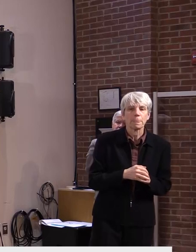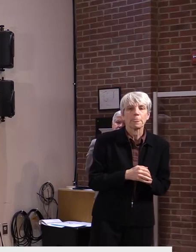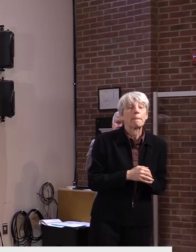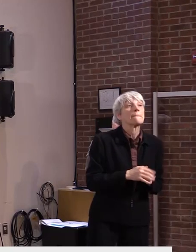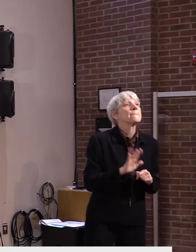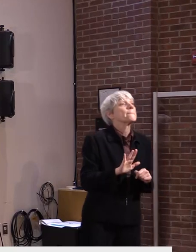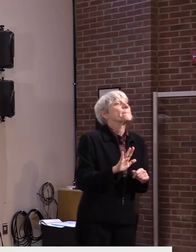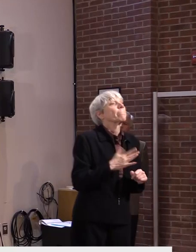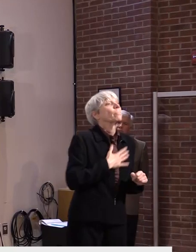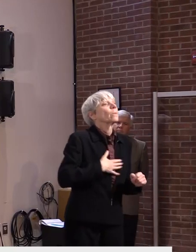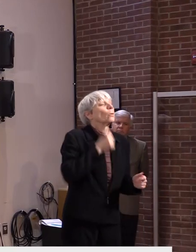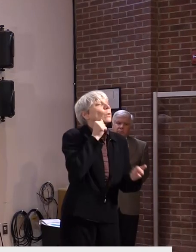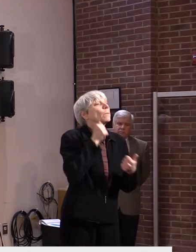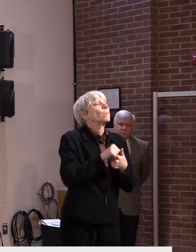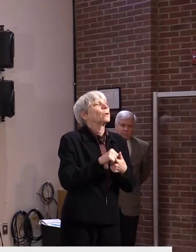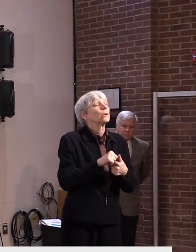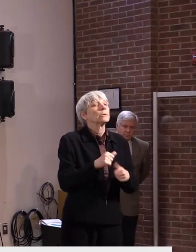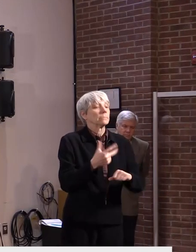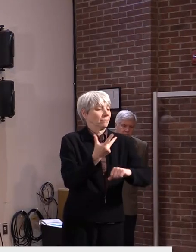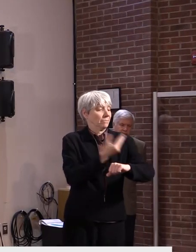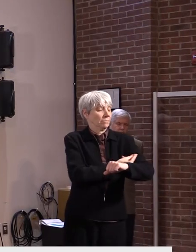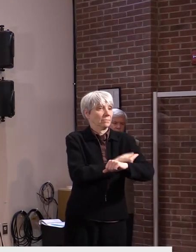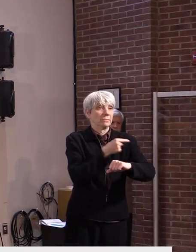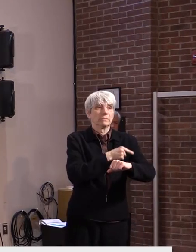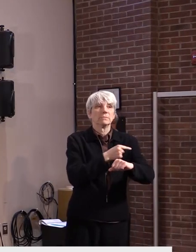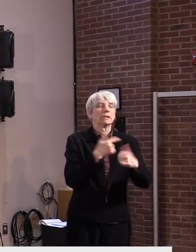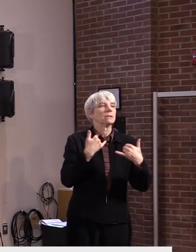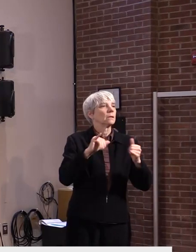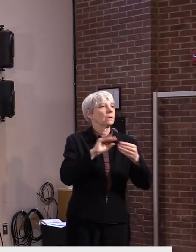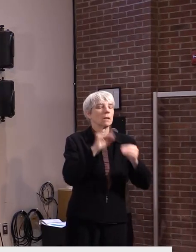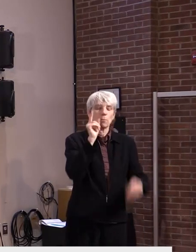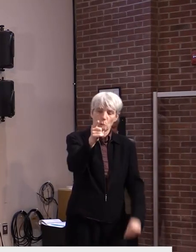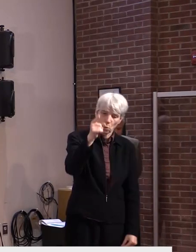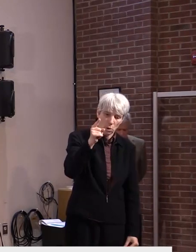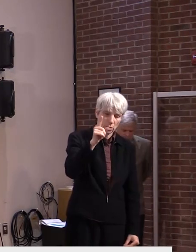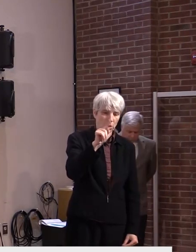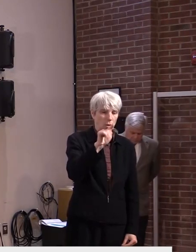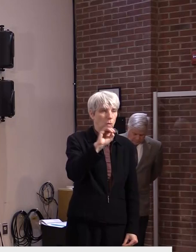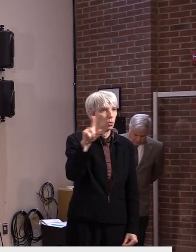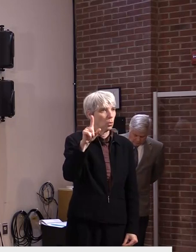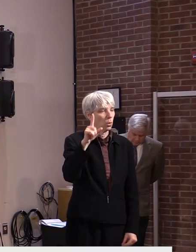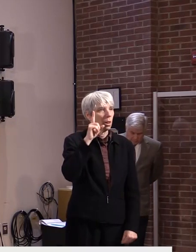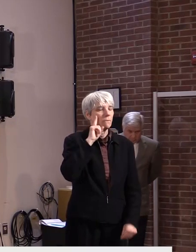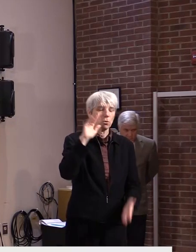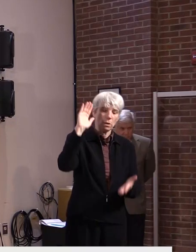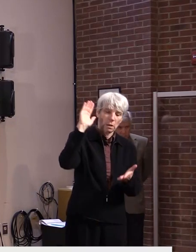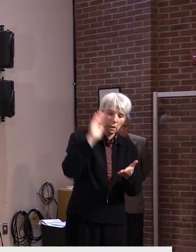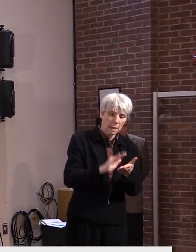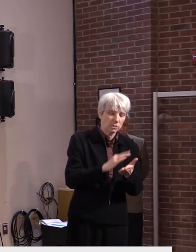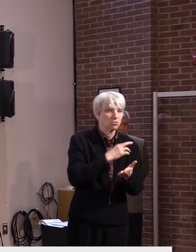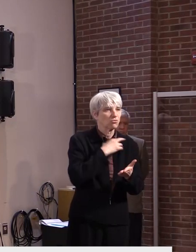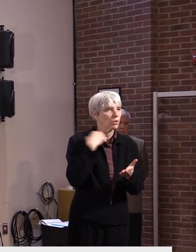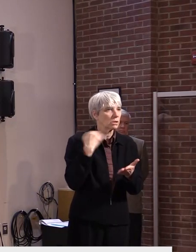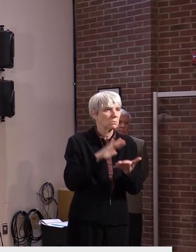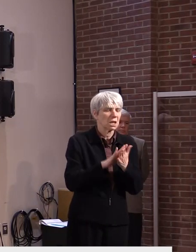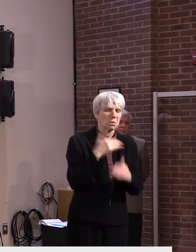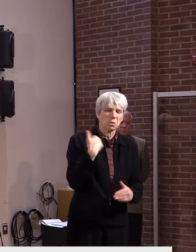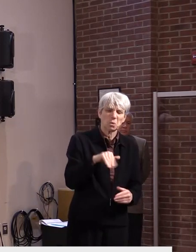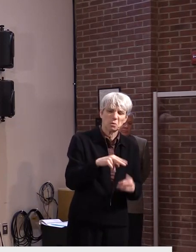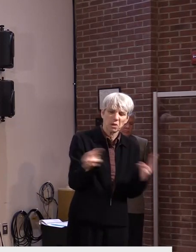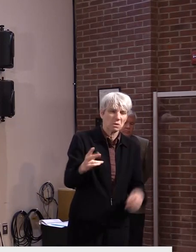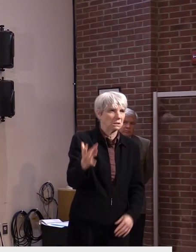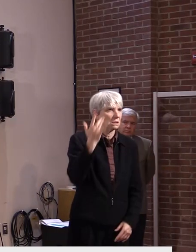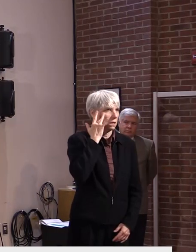And please remember, vaccination is still your best approach to minimizing the chance of getting severely ill in the